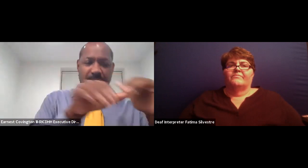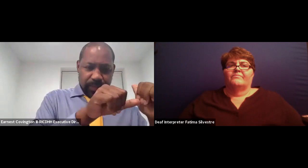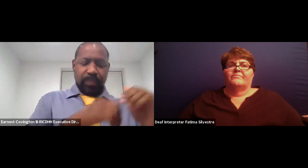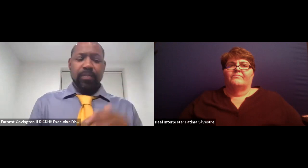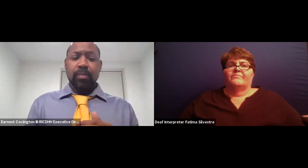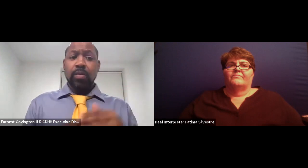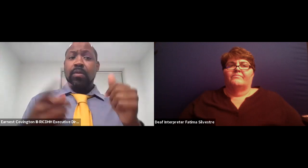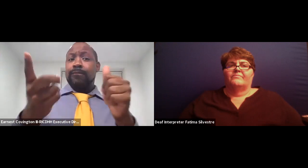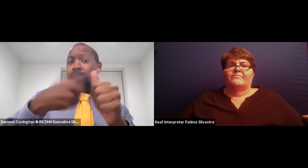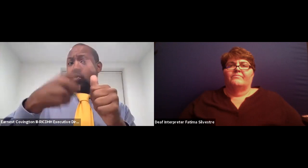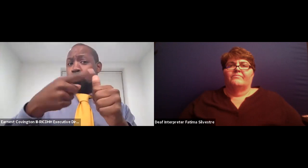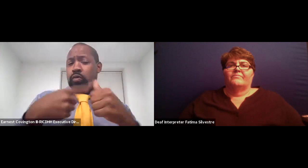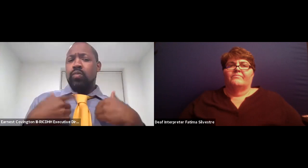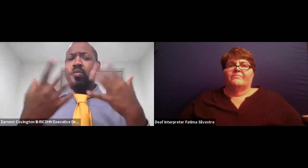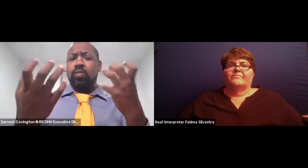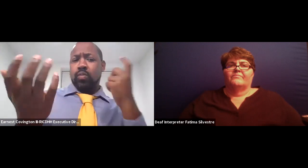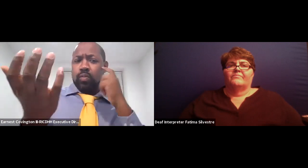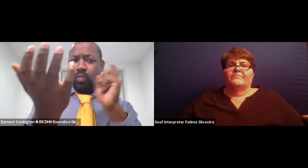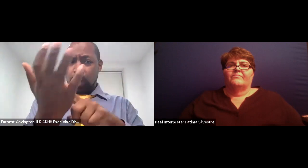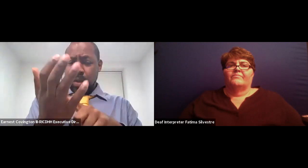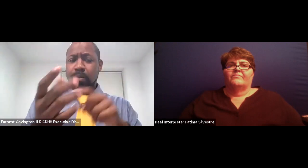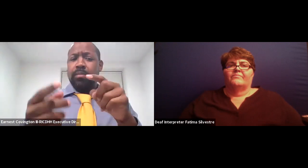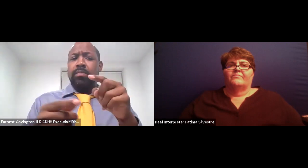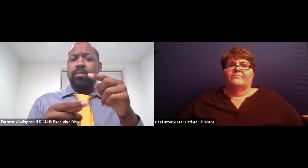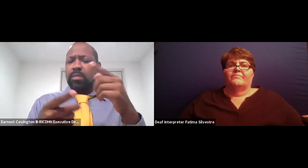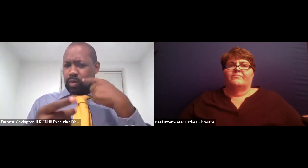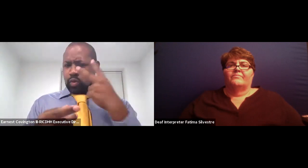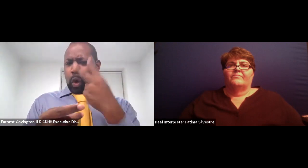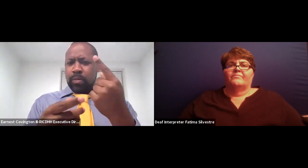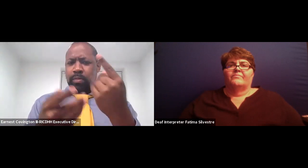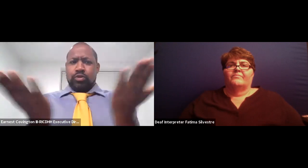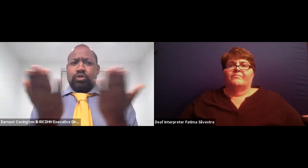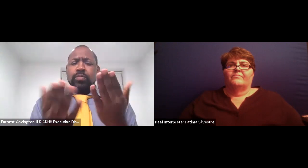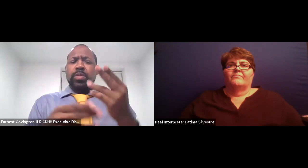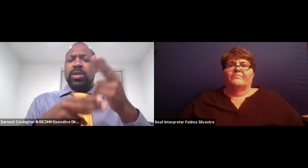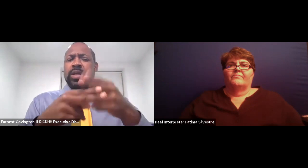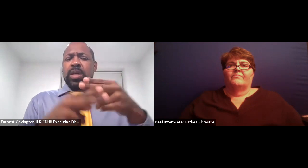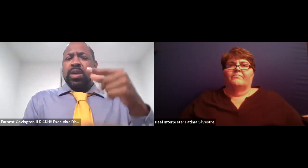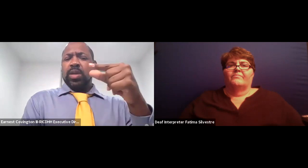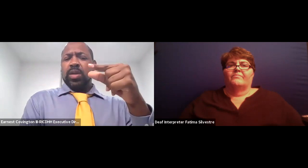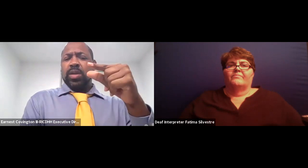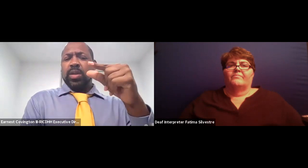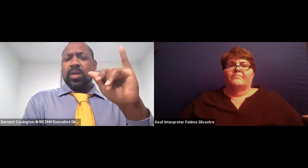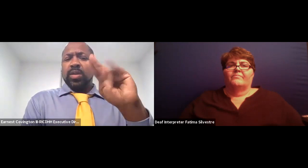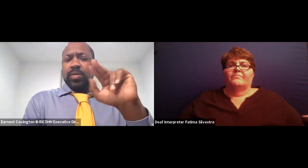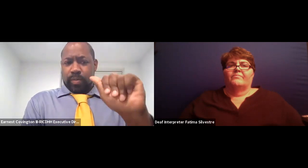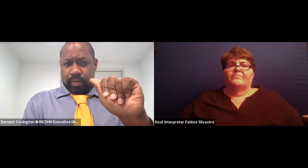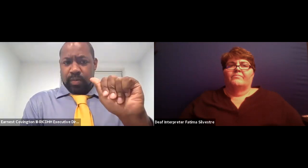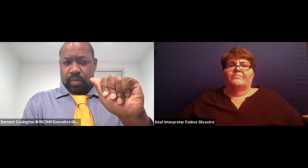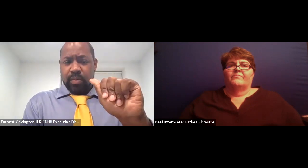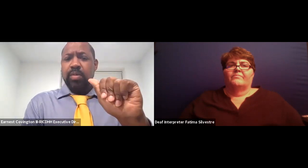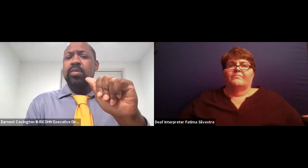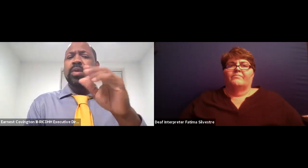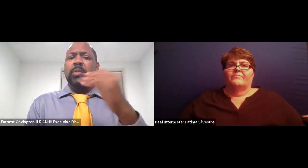We have a couple of people whose terms are ending, and I want to acknowledge those individuals for their work. We